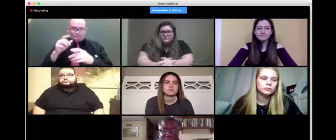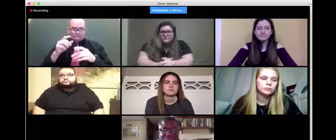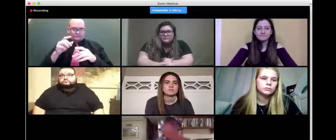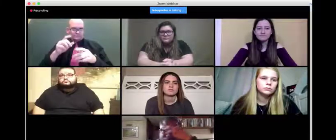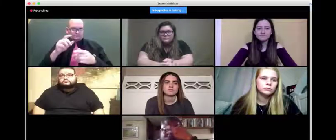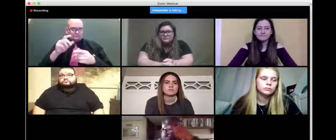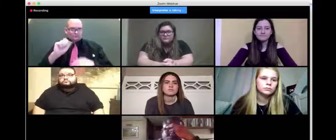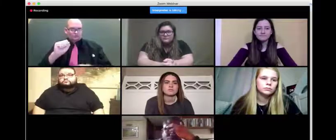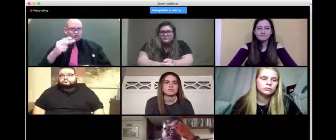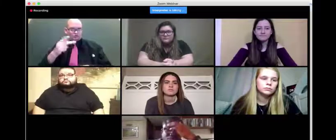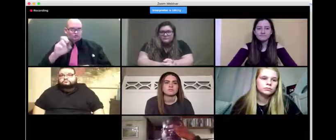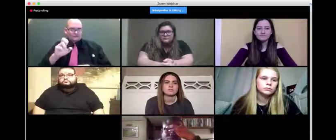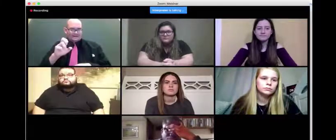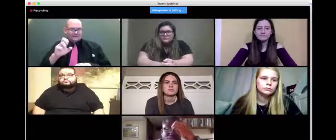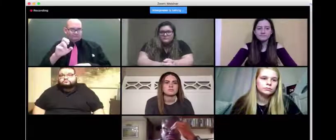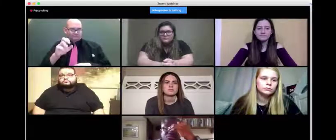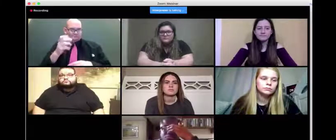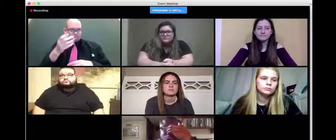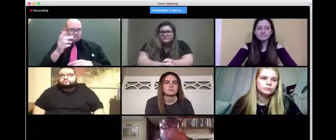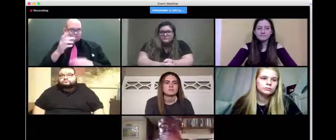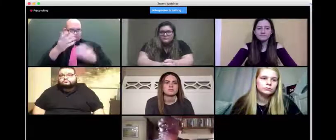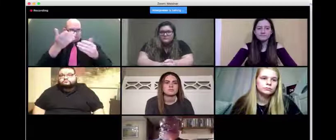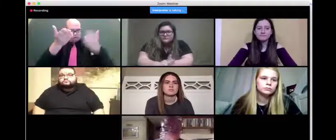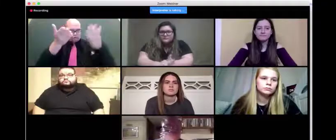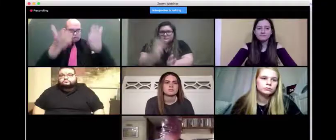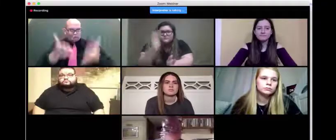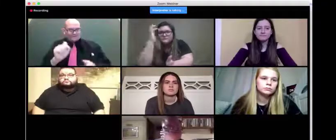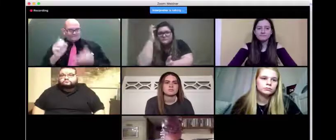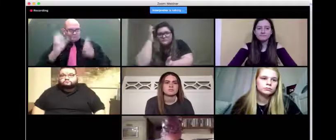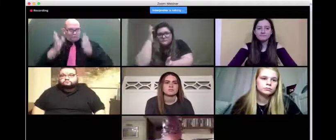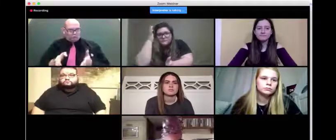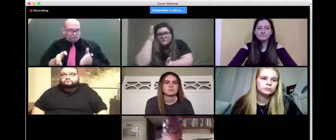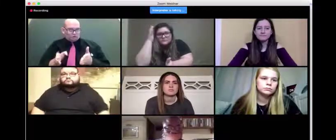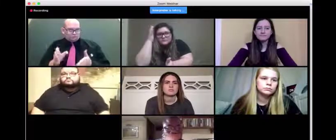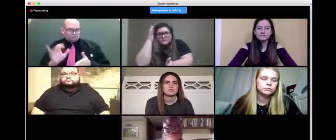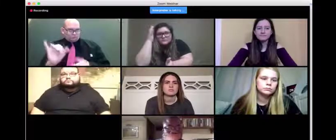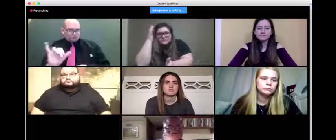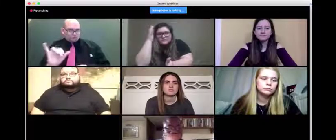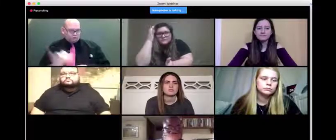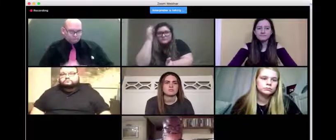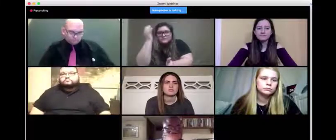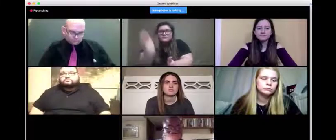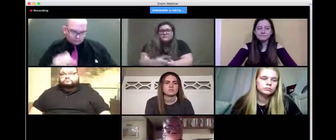you as a person, how is ASL to you? And the first person I'll ask is Taylor.